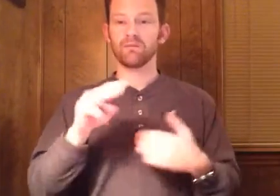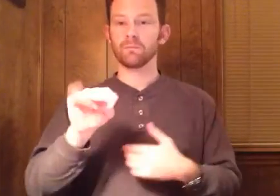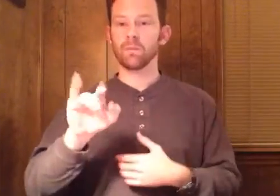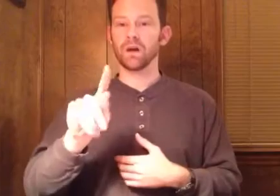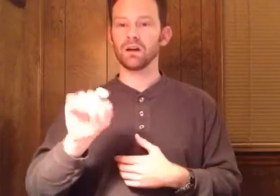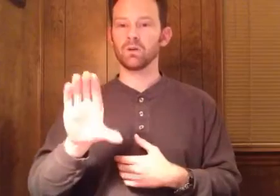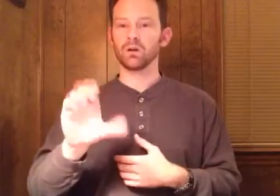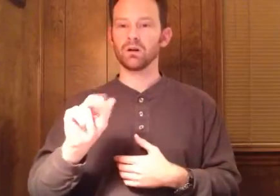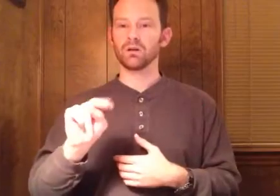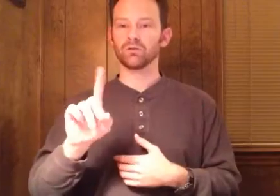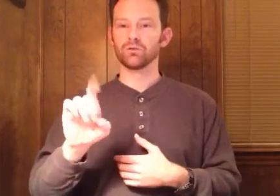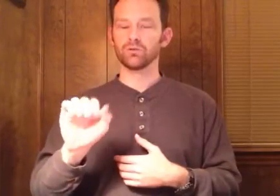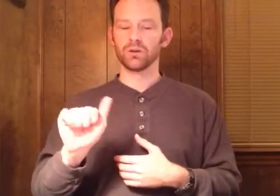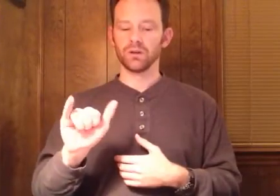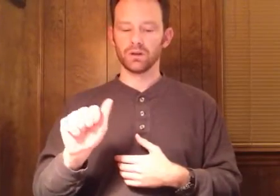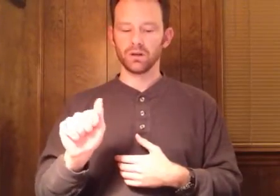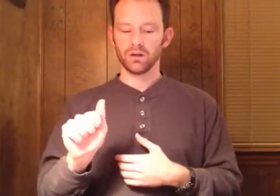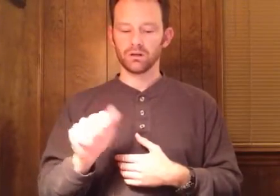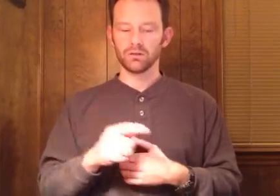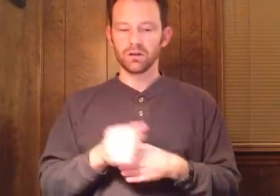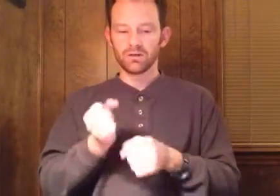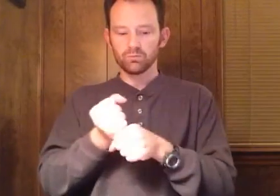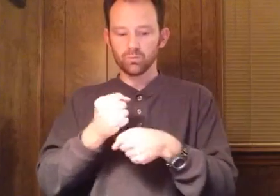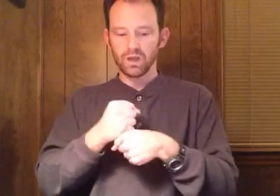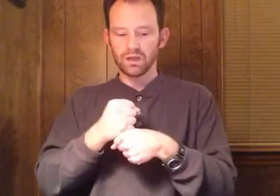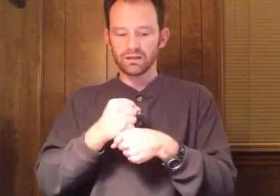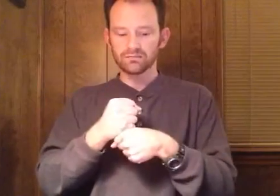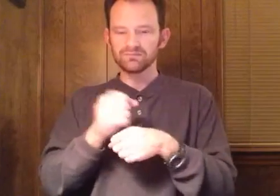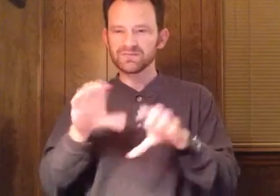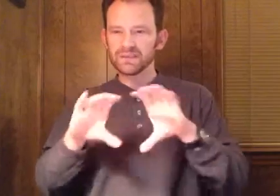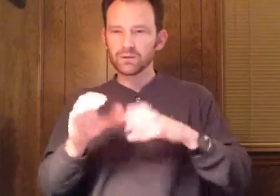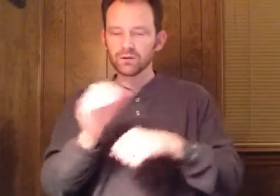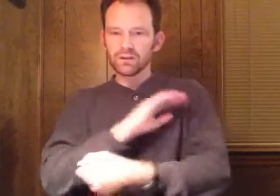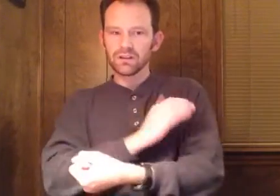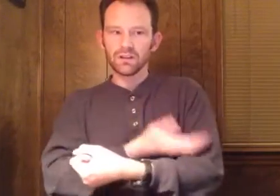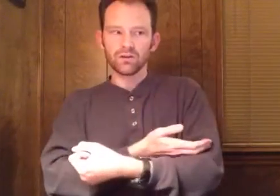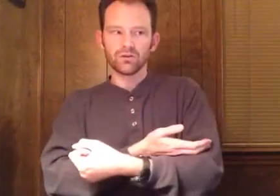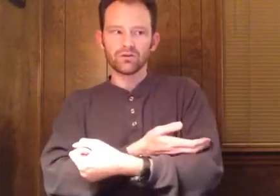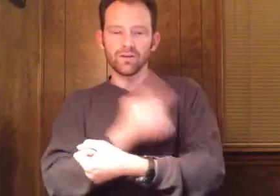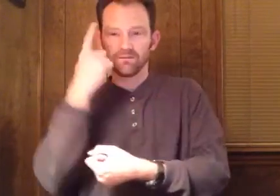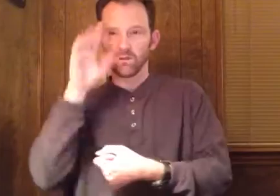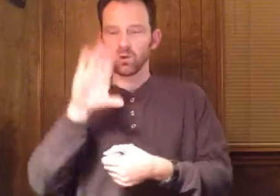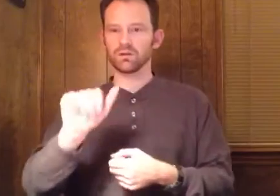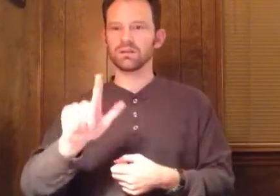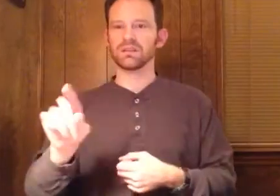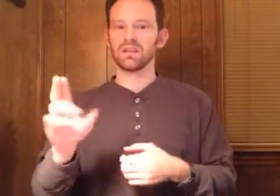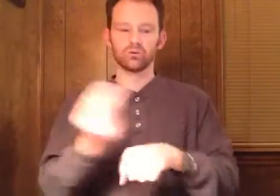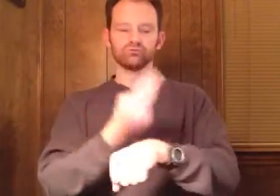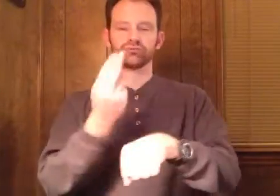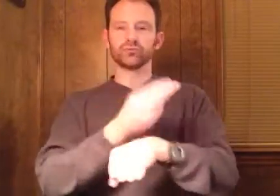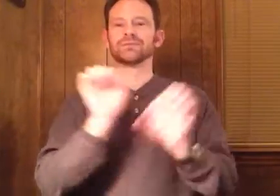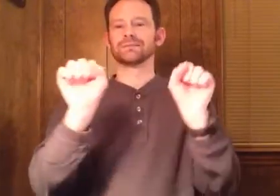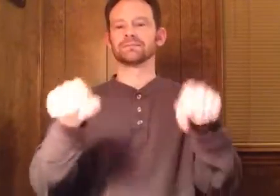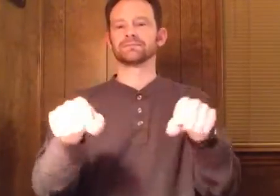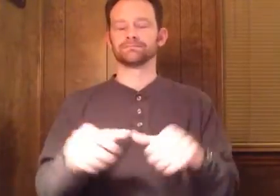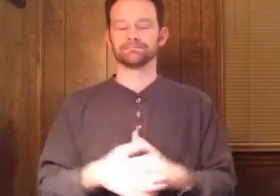are organelles that convert the chemical energy stored in food into compounds that are convenient for the cell to use. Another organelle